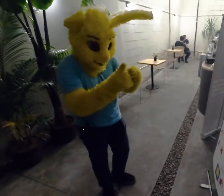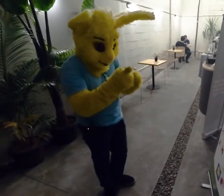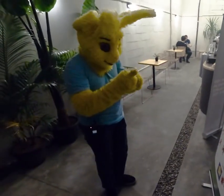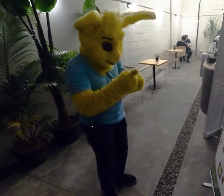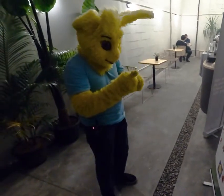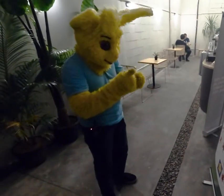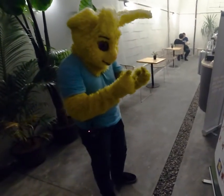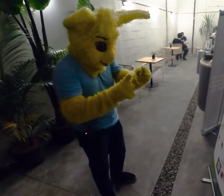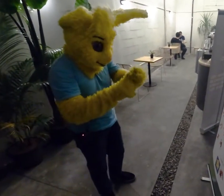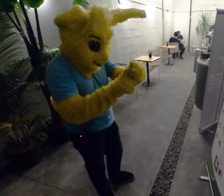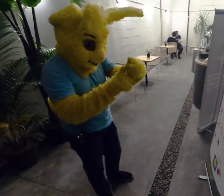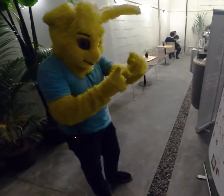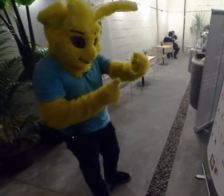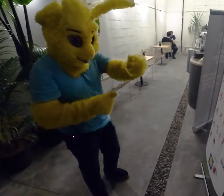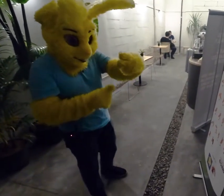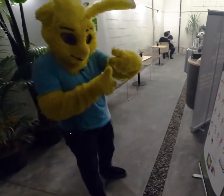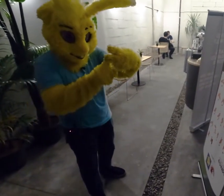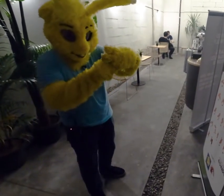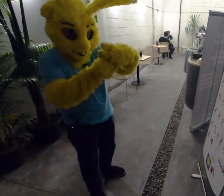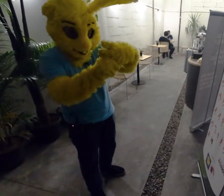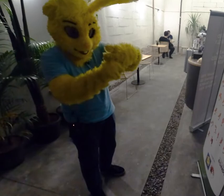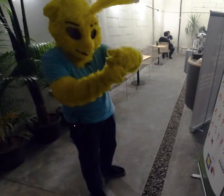is it visible i don't know this